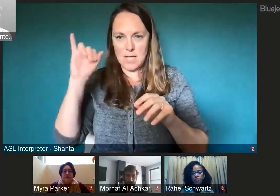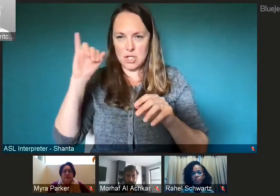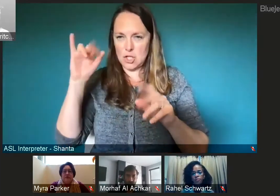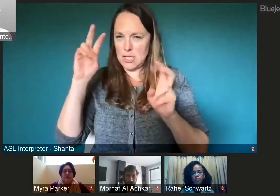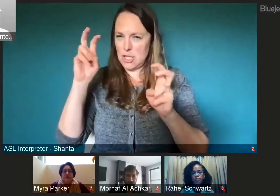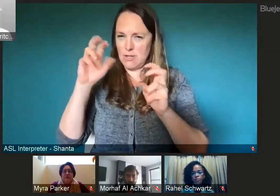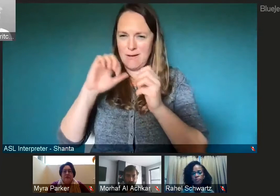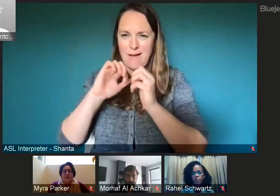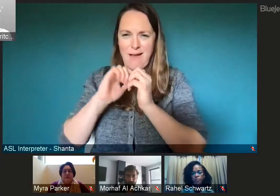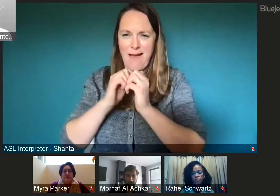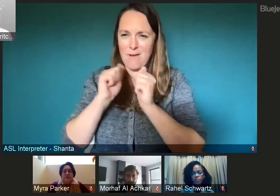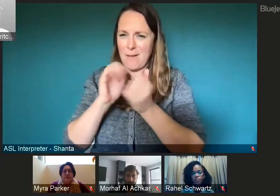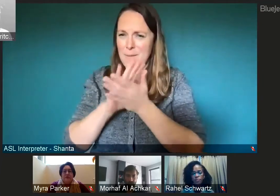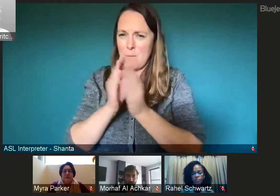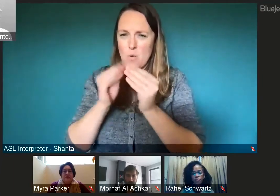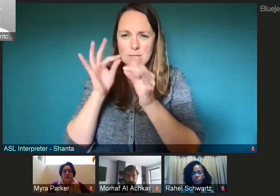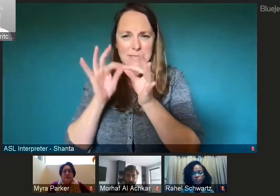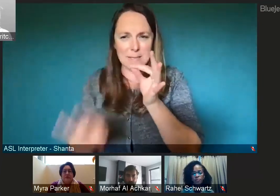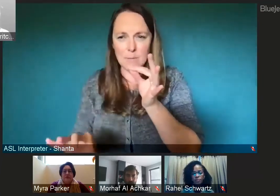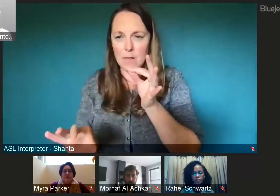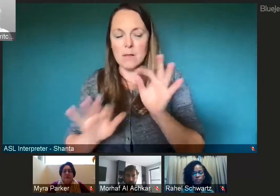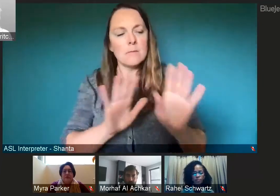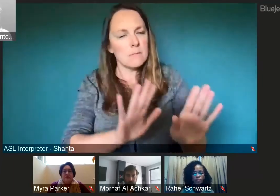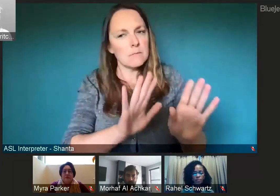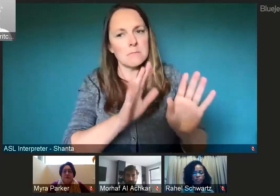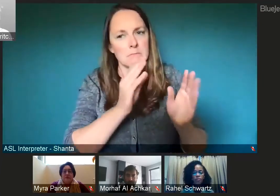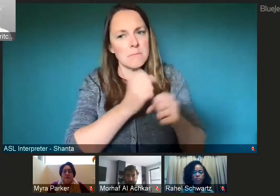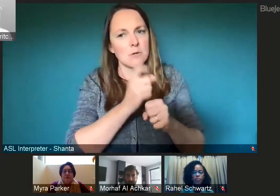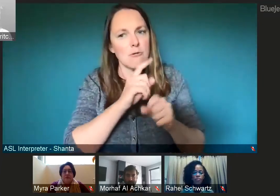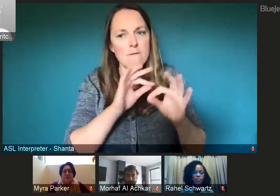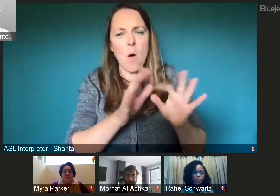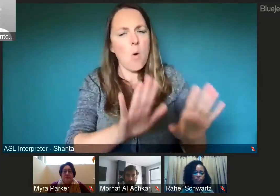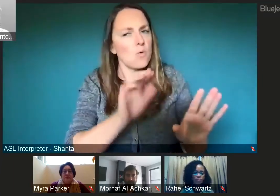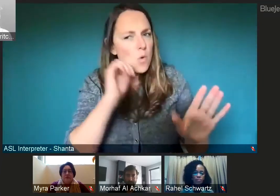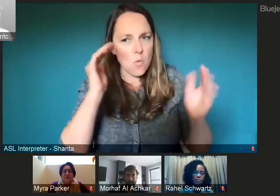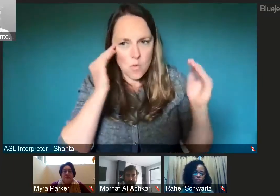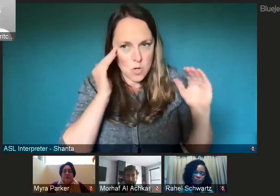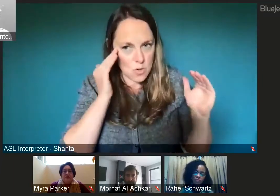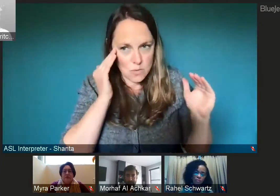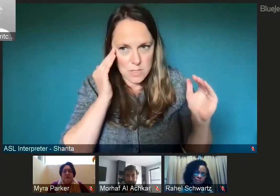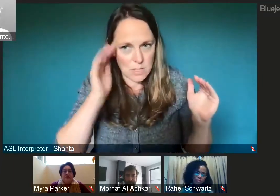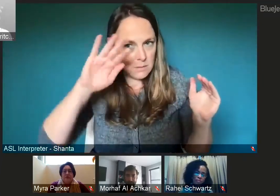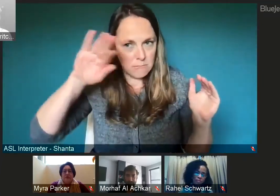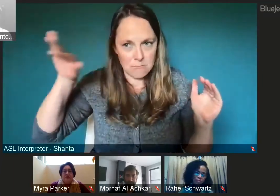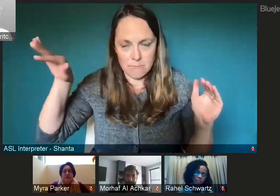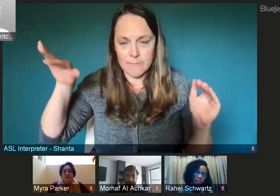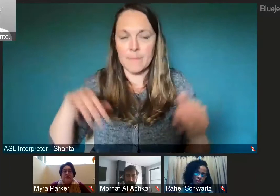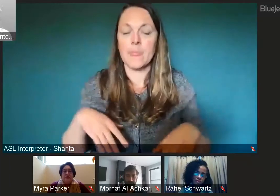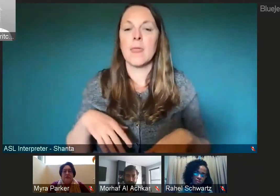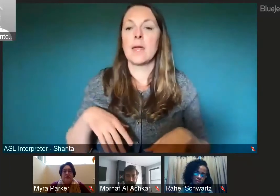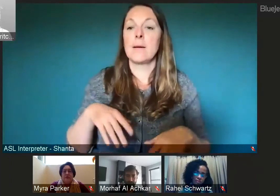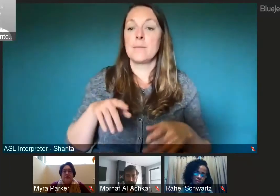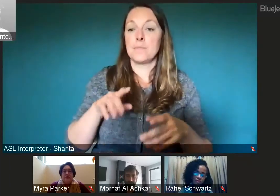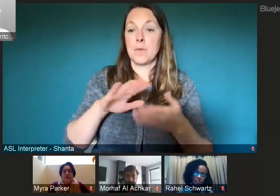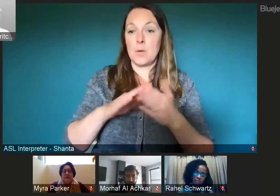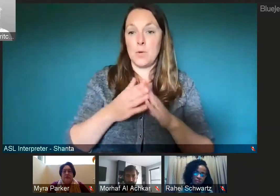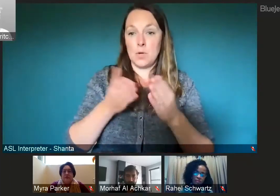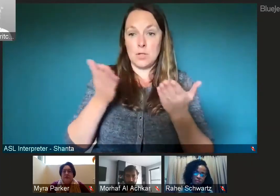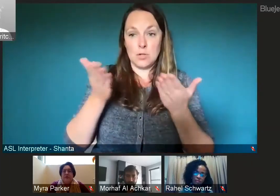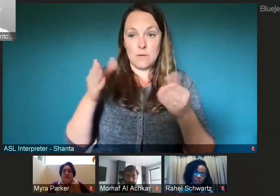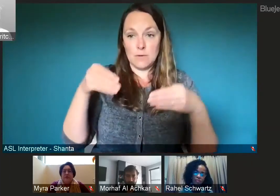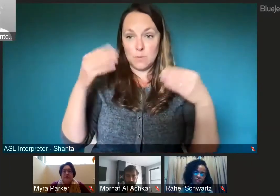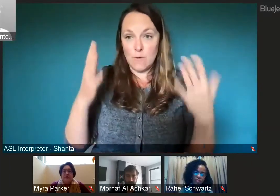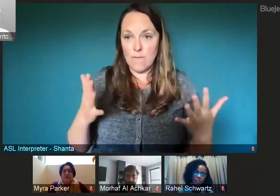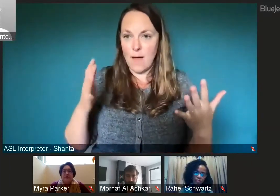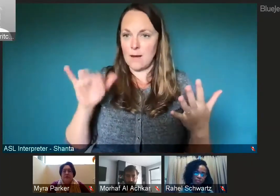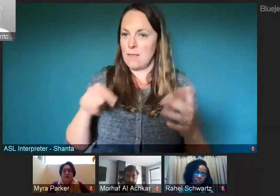can assure families that they don't have to worry about that. As a community service provider, that's one of the greatest issues